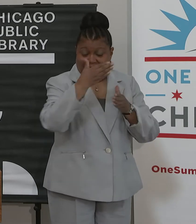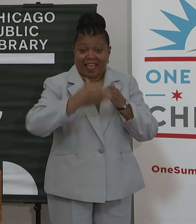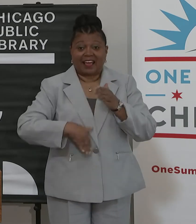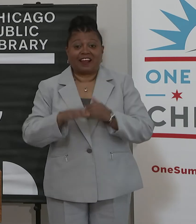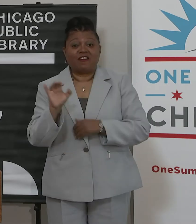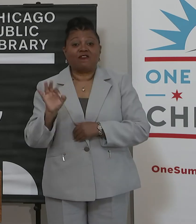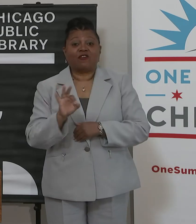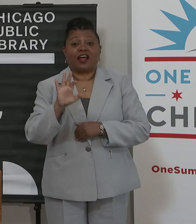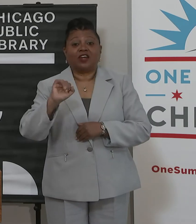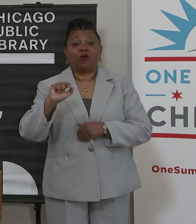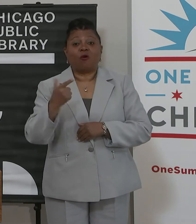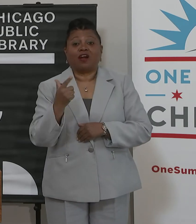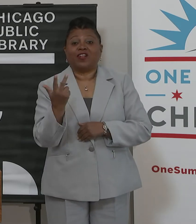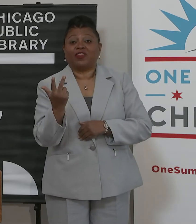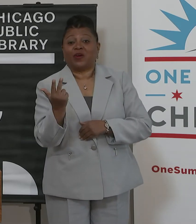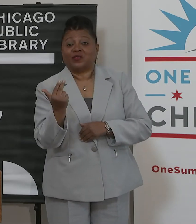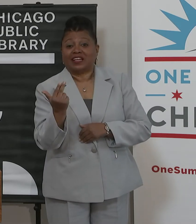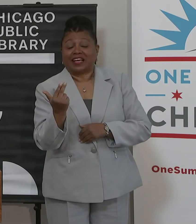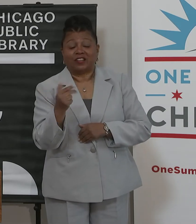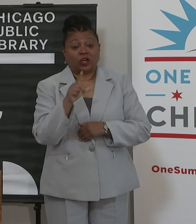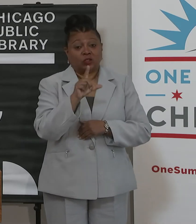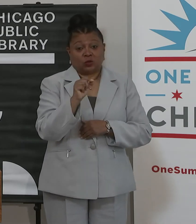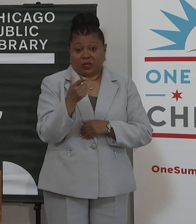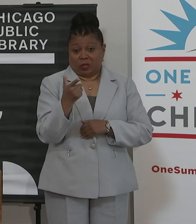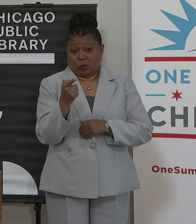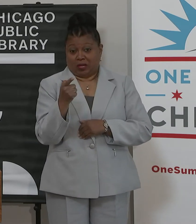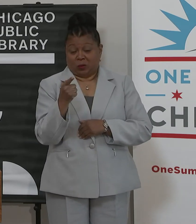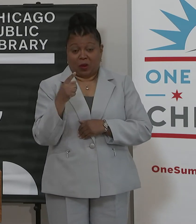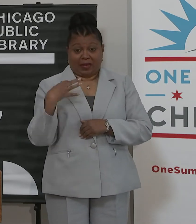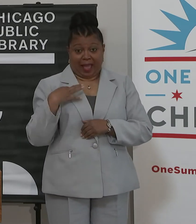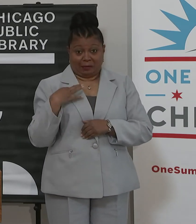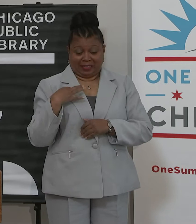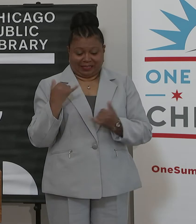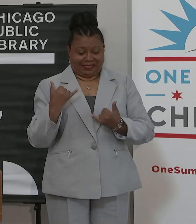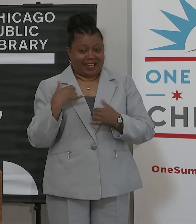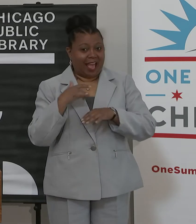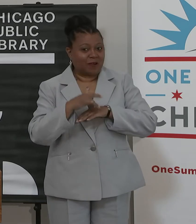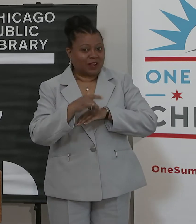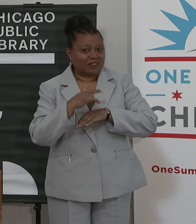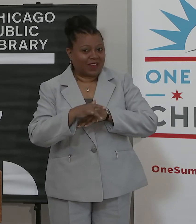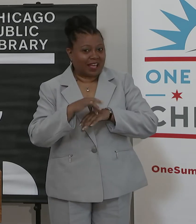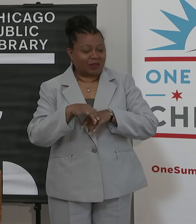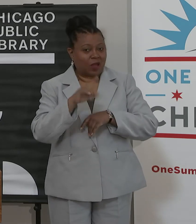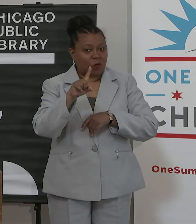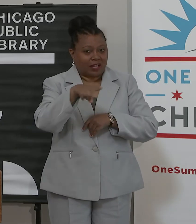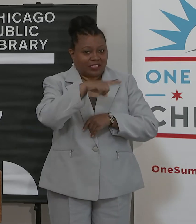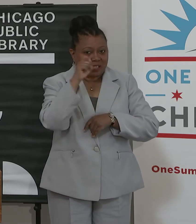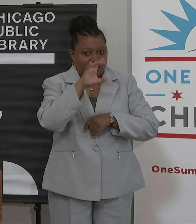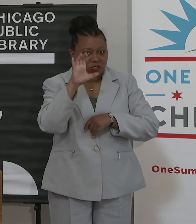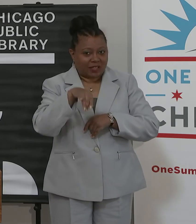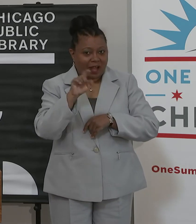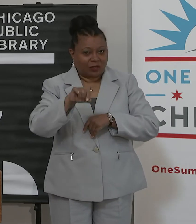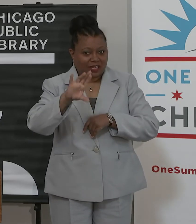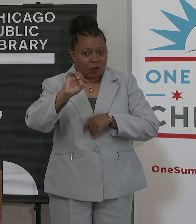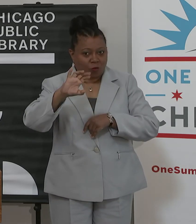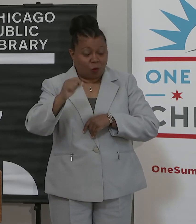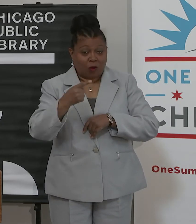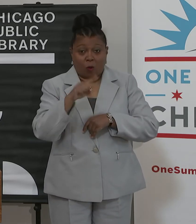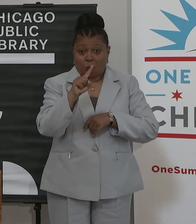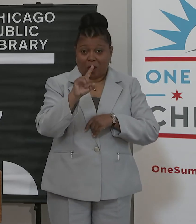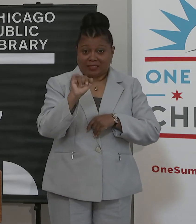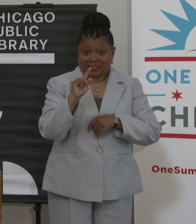on Friday, August 13th. The 2021 application is now available at onesummerchicago.org.